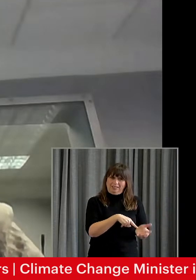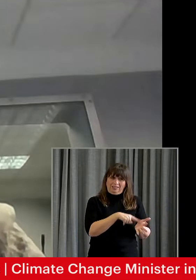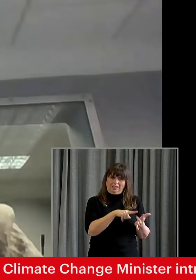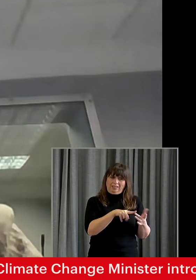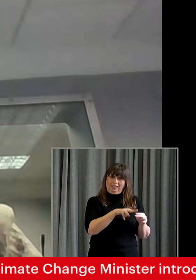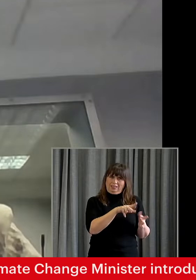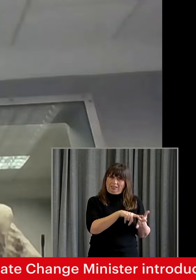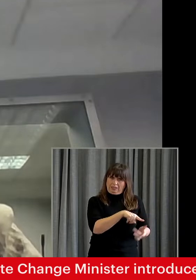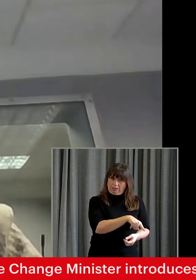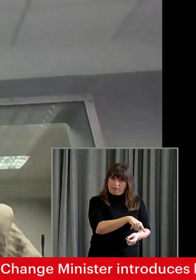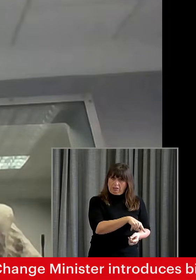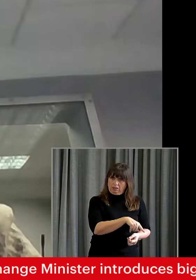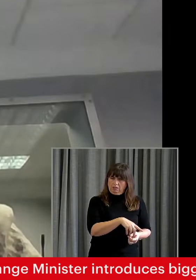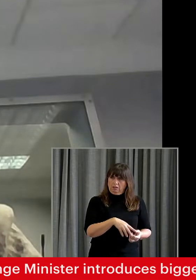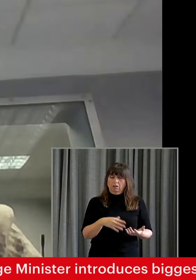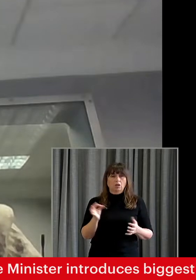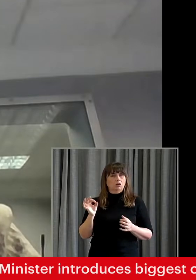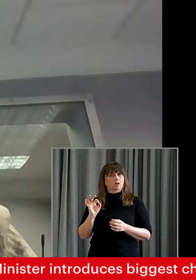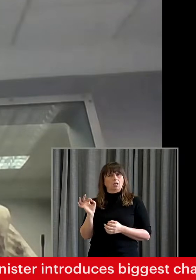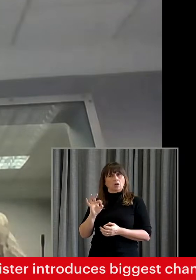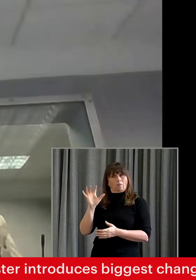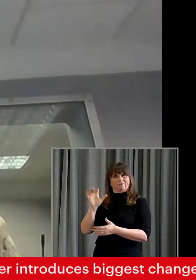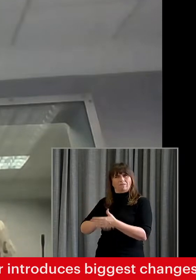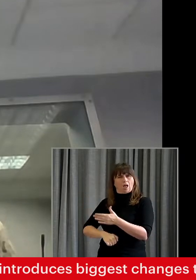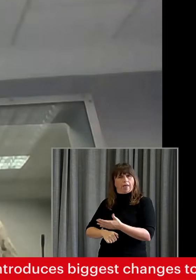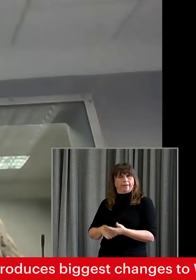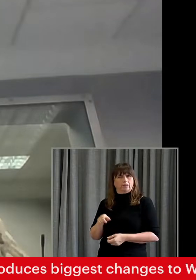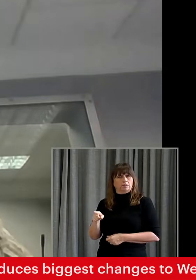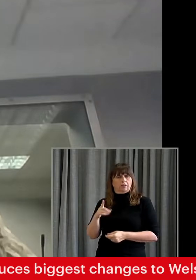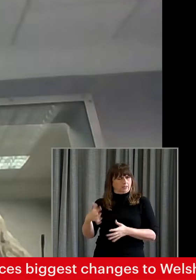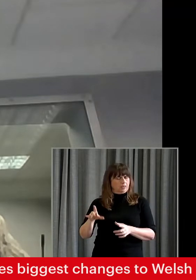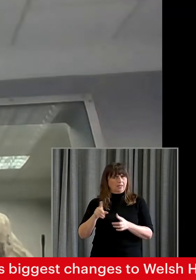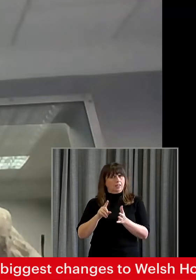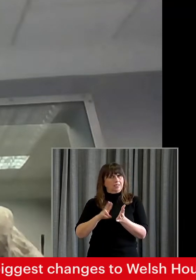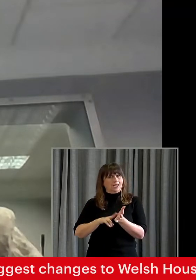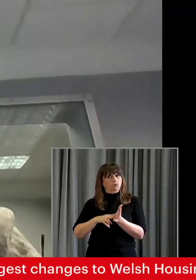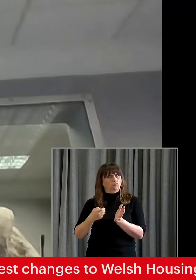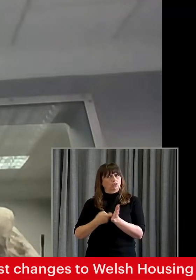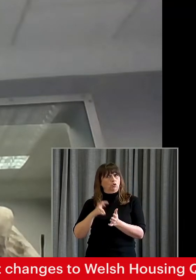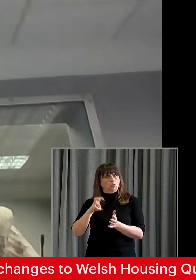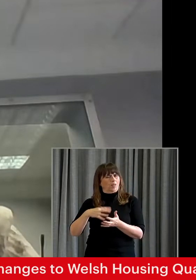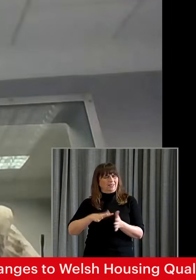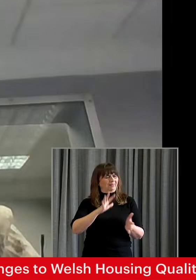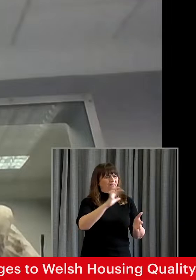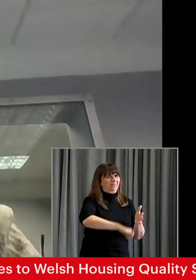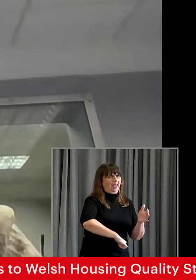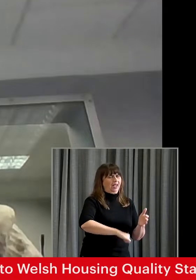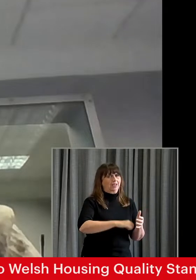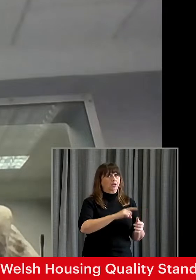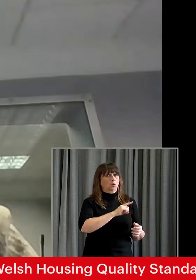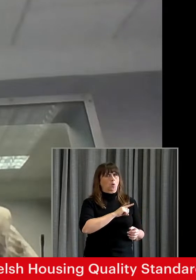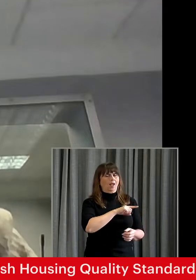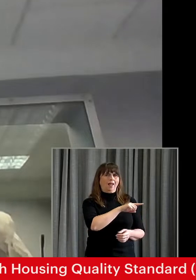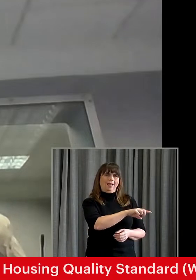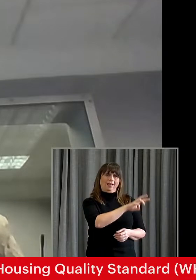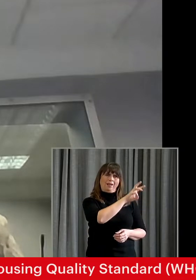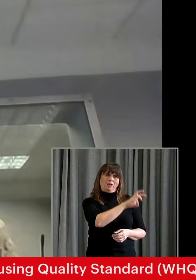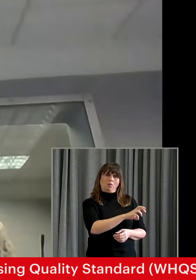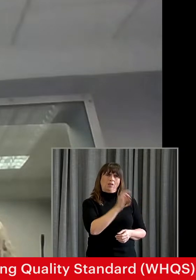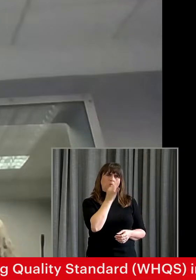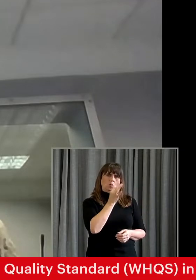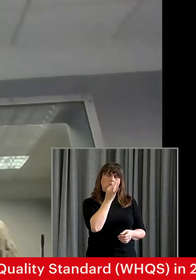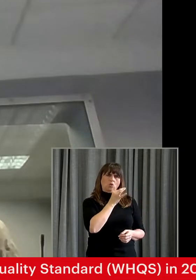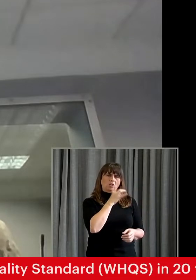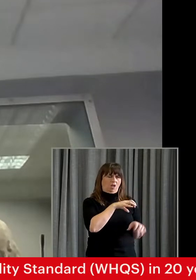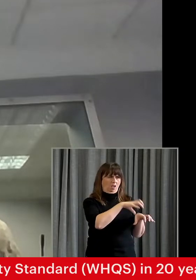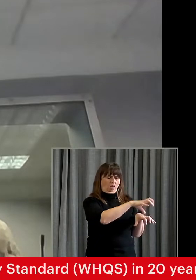No fines issued by Natural Resources Wales in this case, and they say that they're looking at another 101 Dŵr Cymru plants. Are you happy